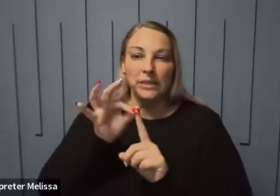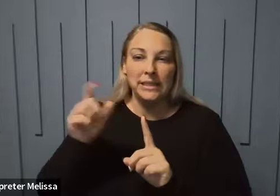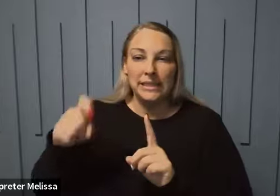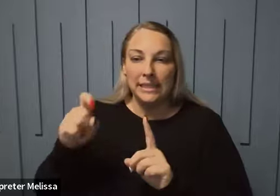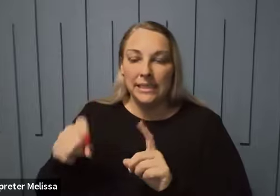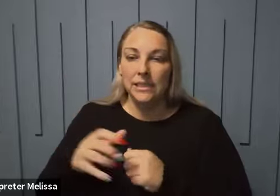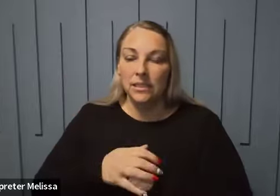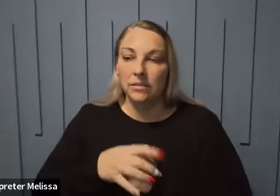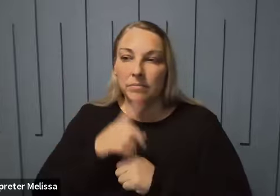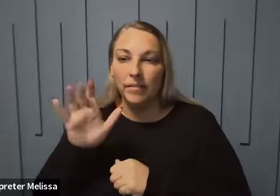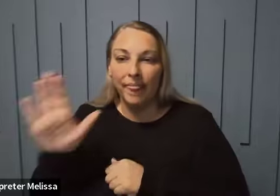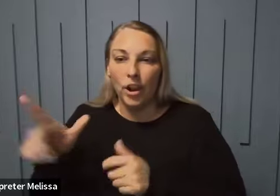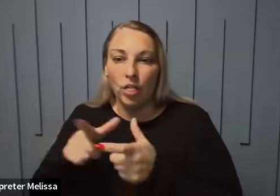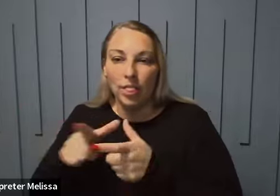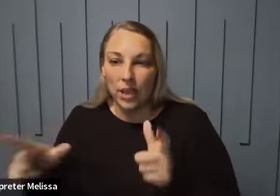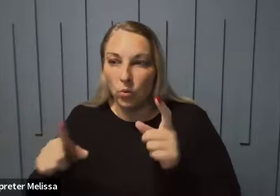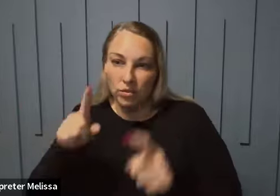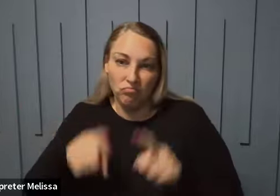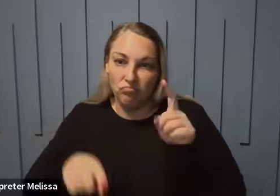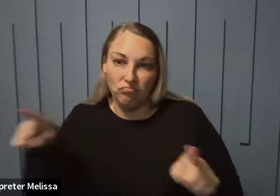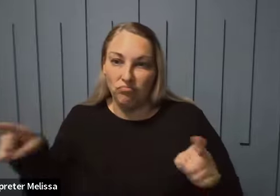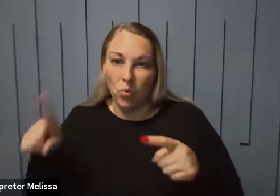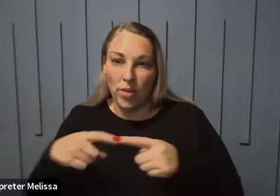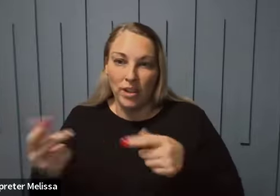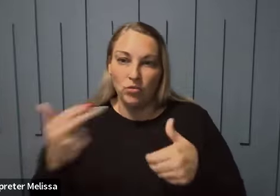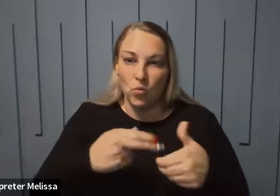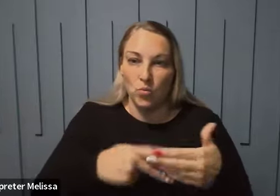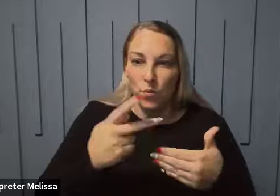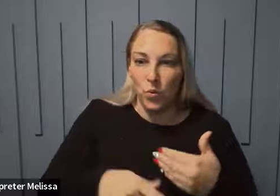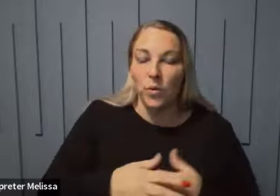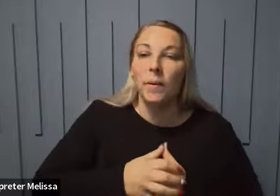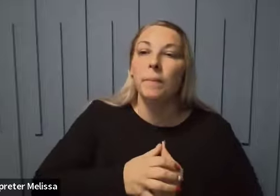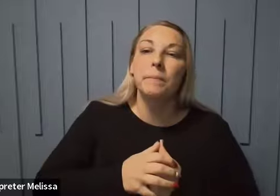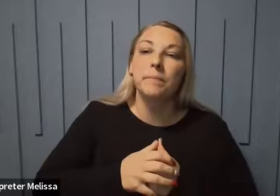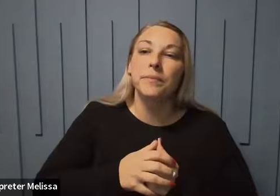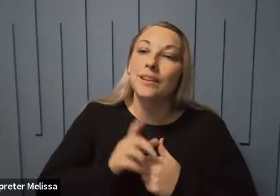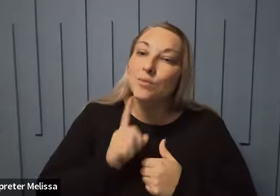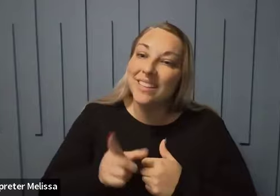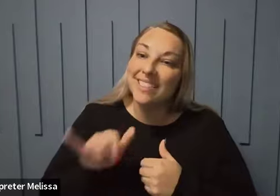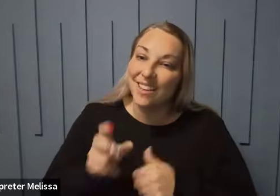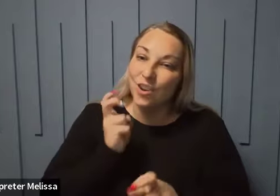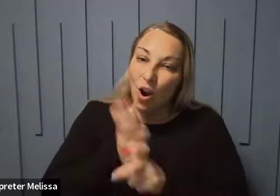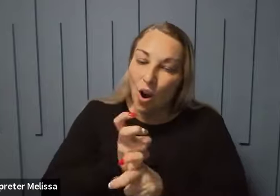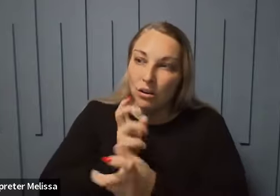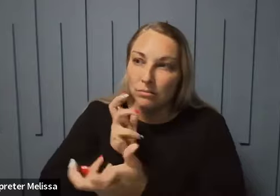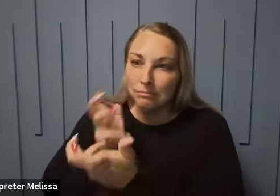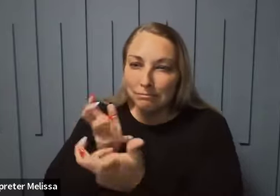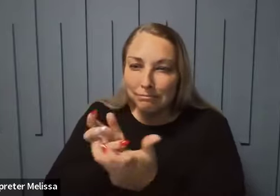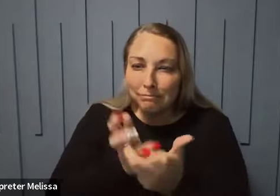language coming into the program and what their needs are. And it's really hard to make that happen for